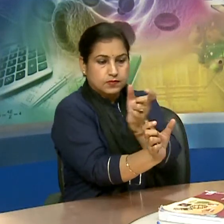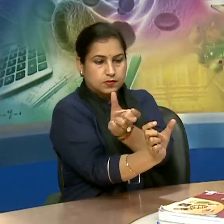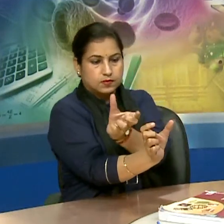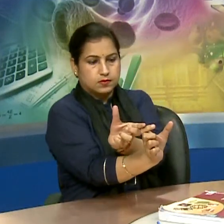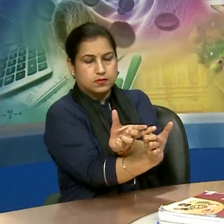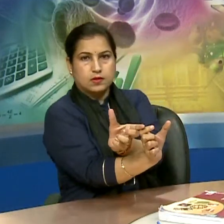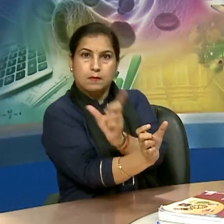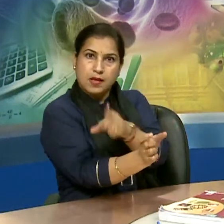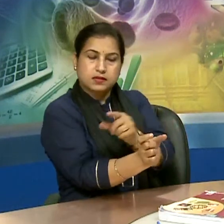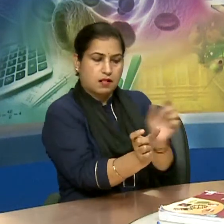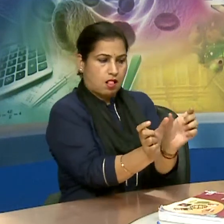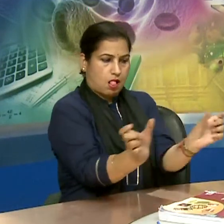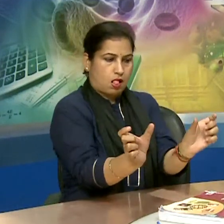precise.